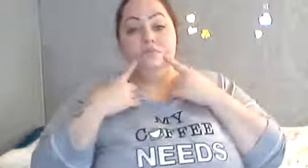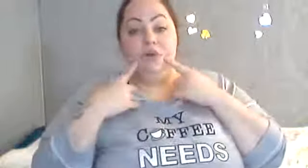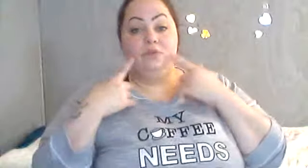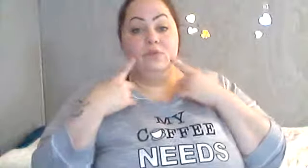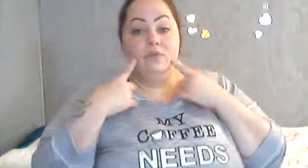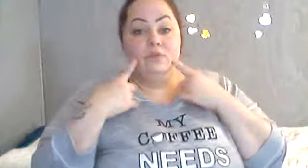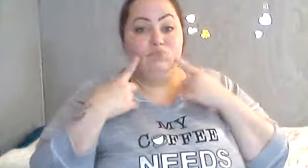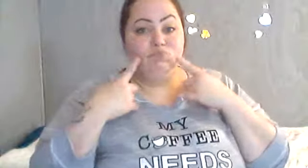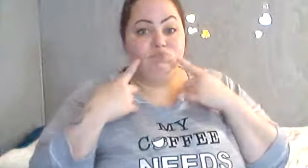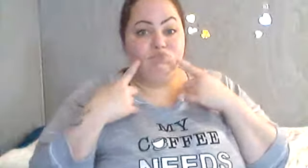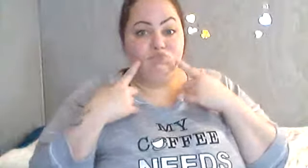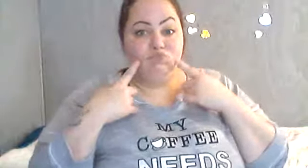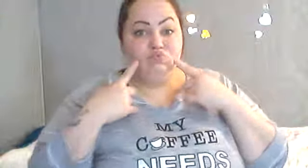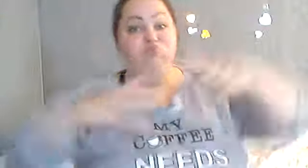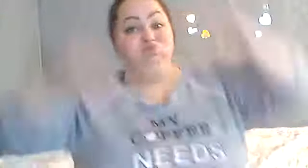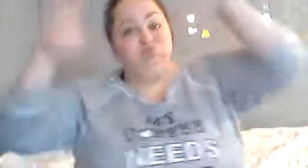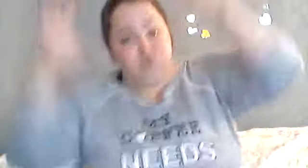Mouth morphine.